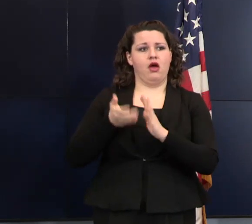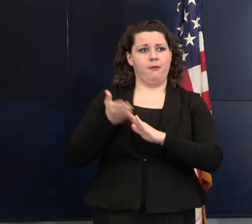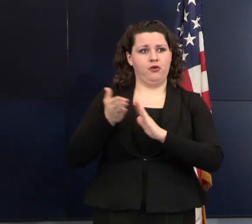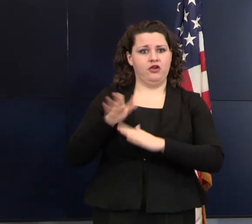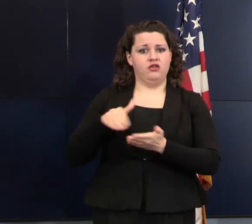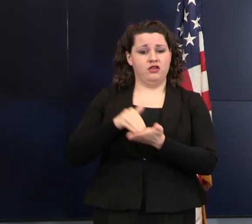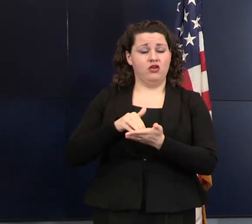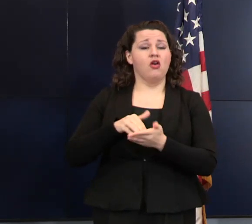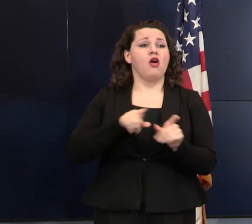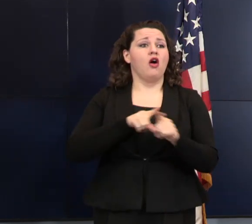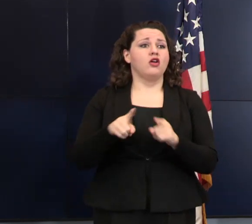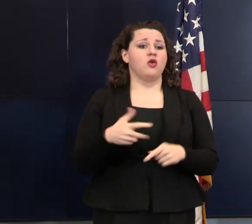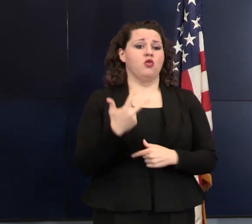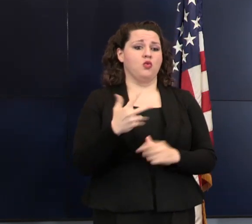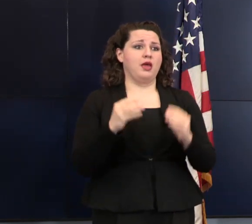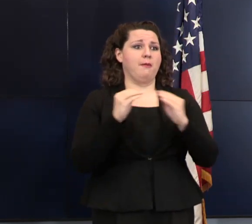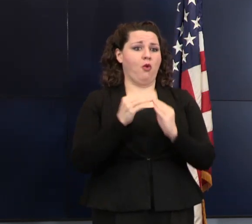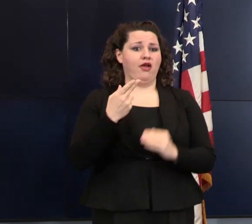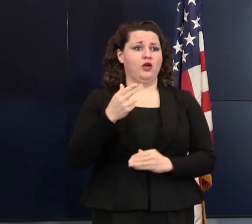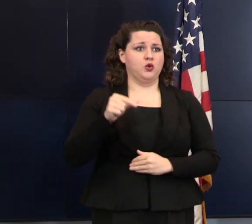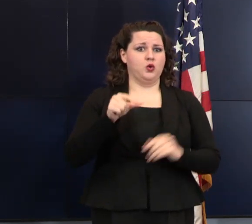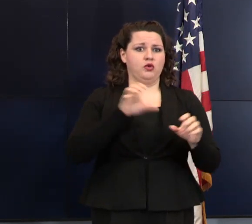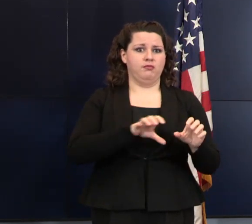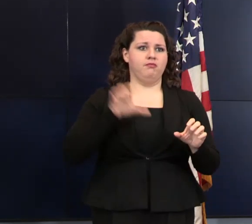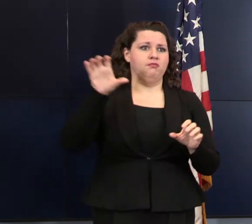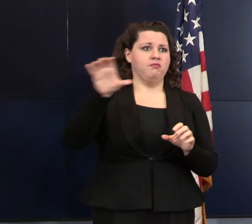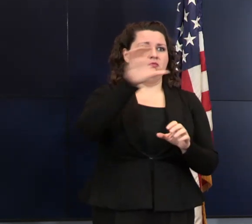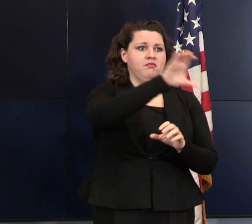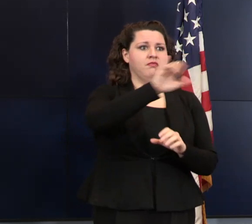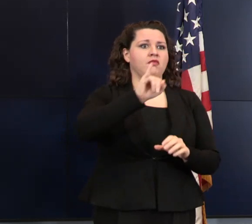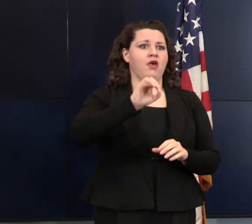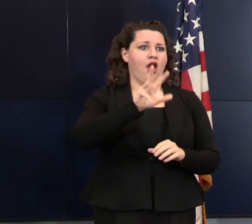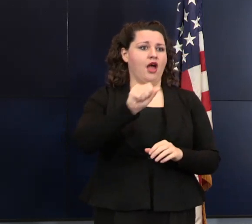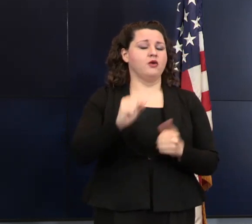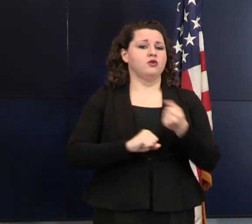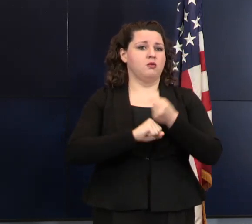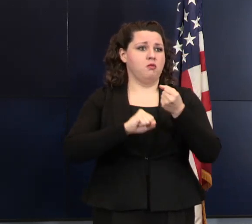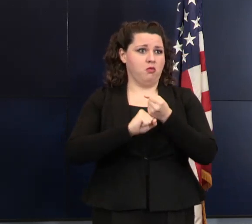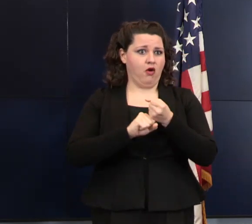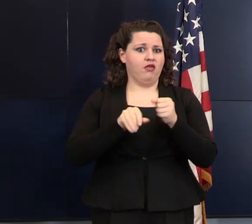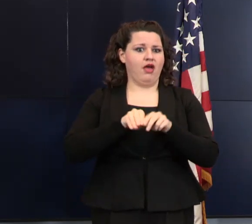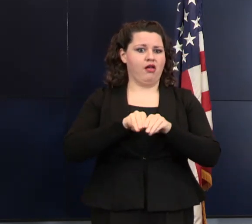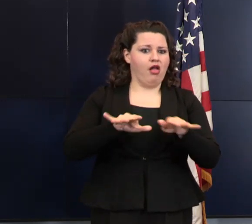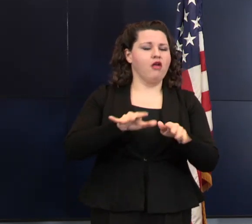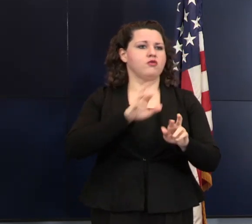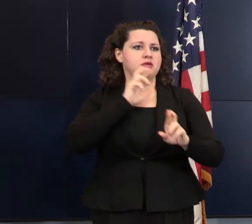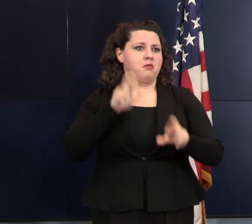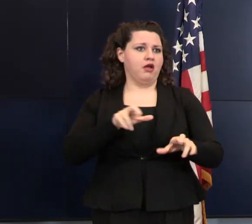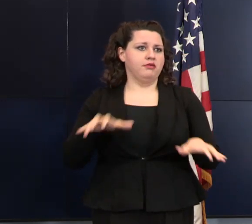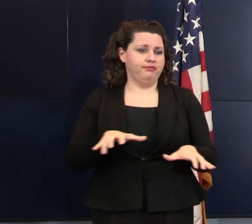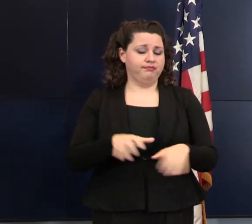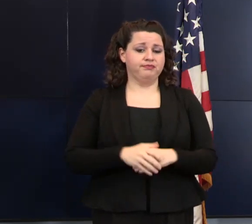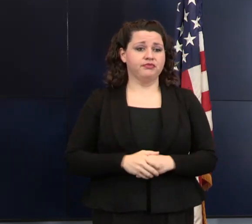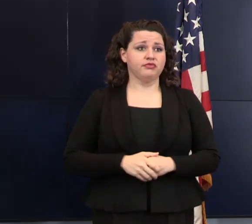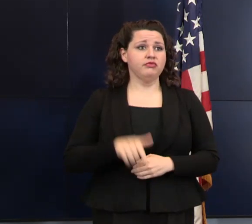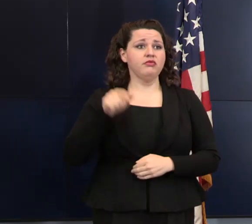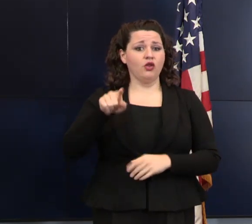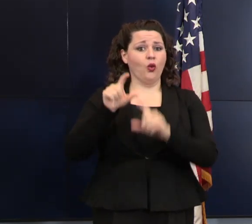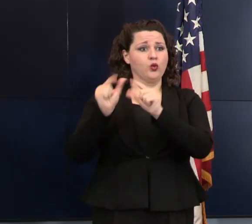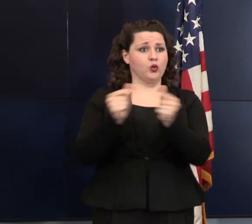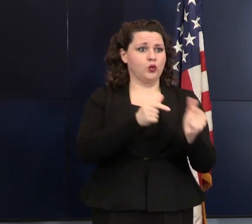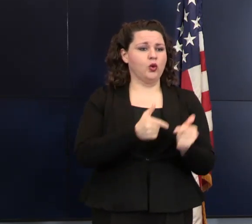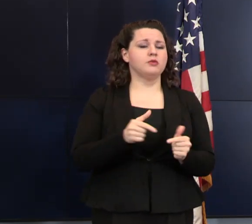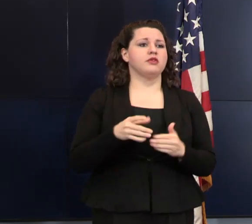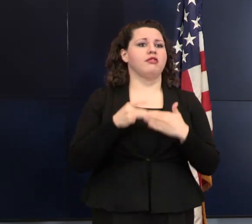3 additional task force headquarters across the state to support our pandemic response activities. These task forces, led by a